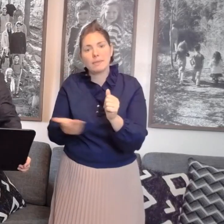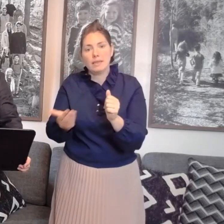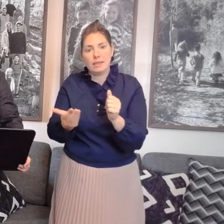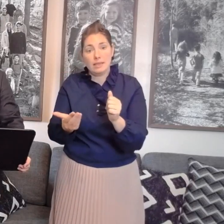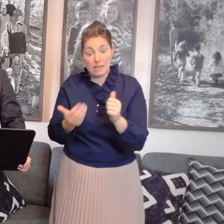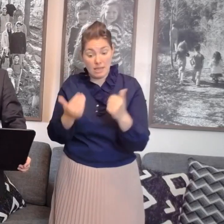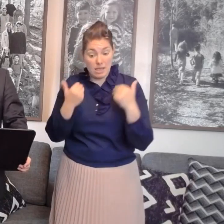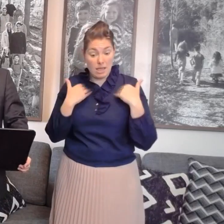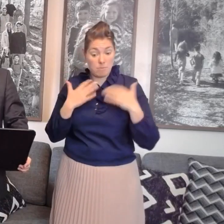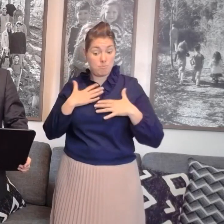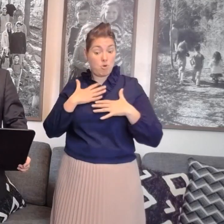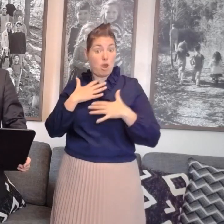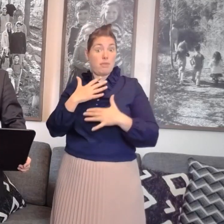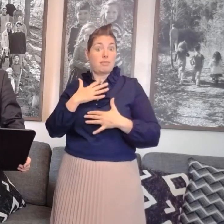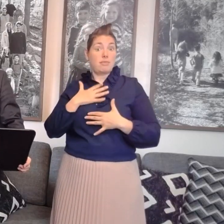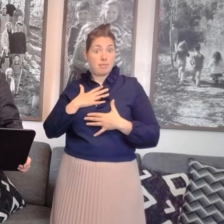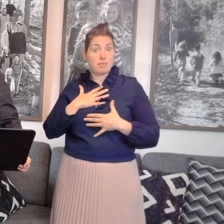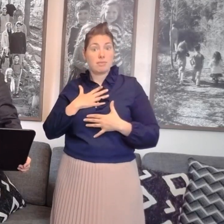that hath breath.